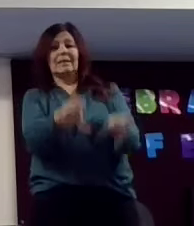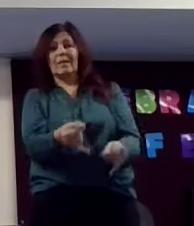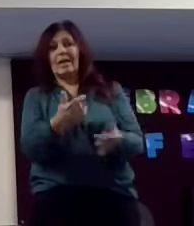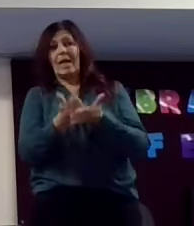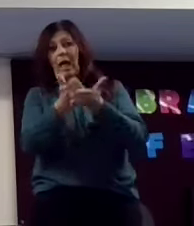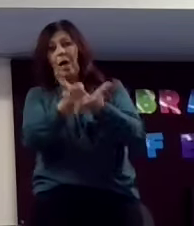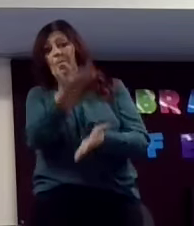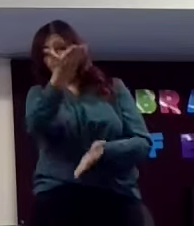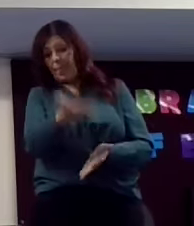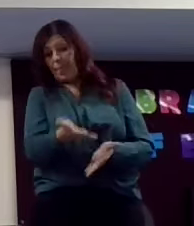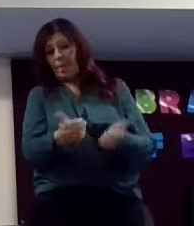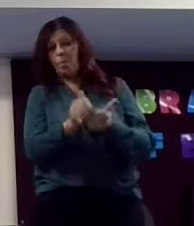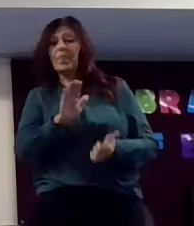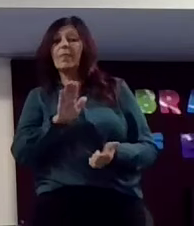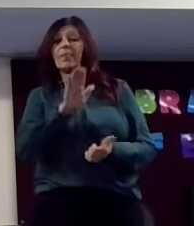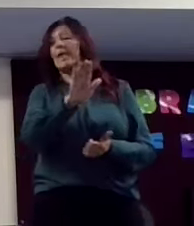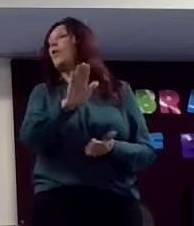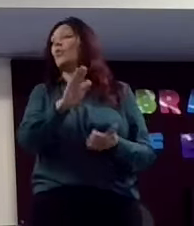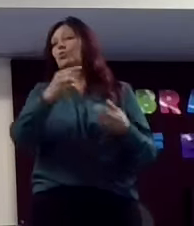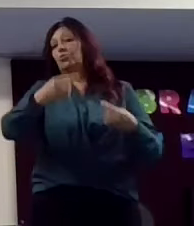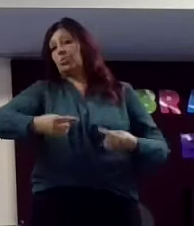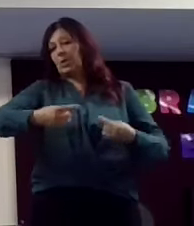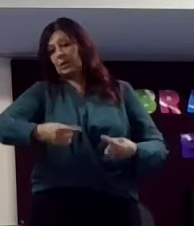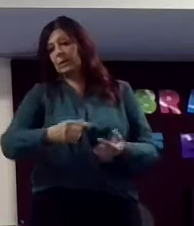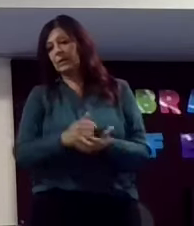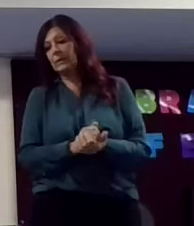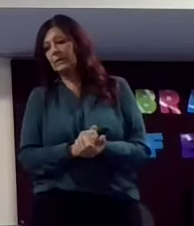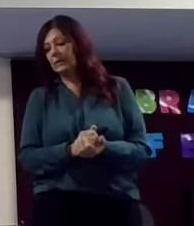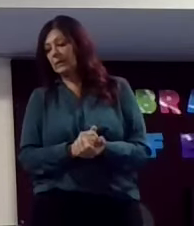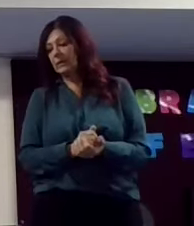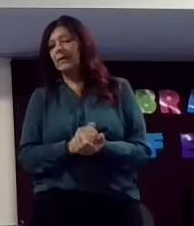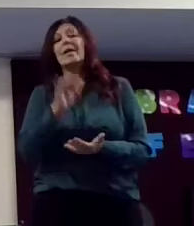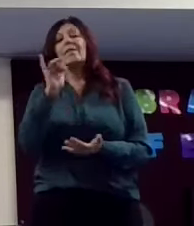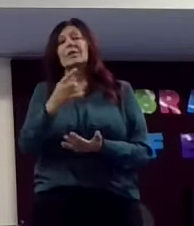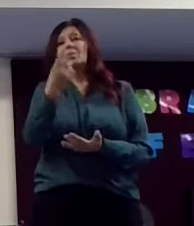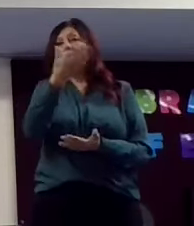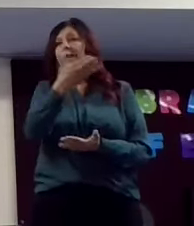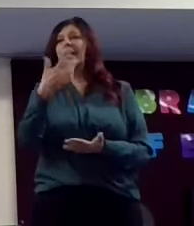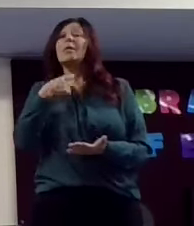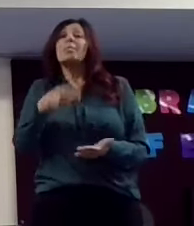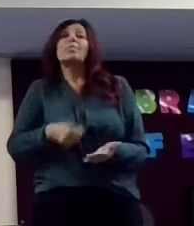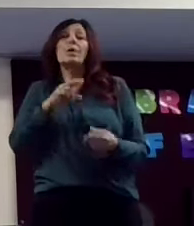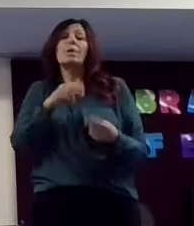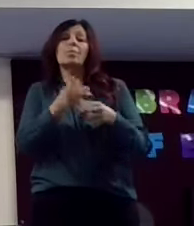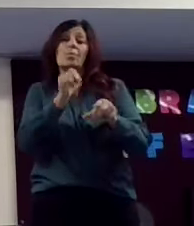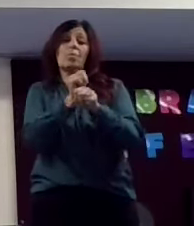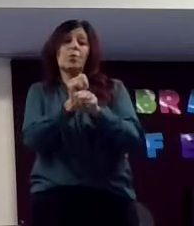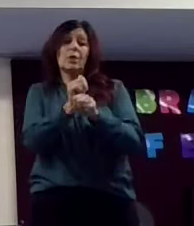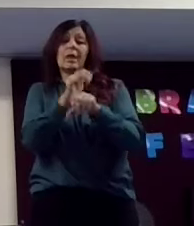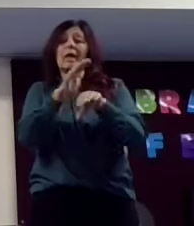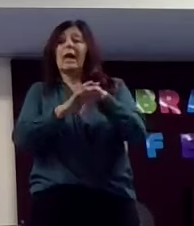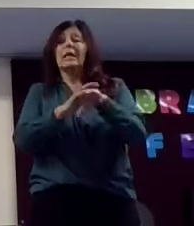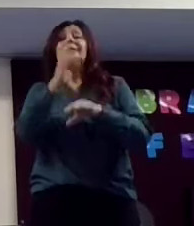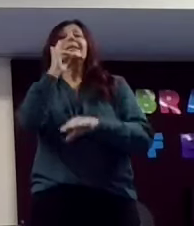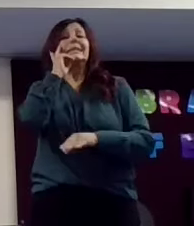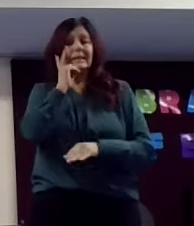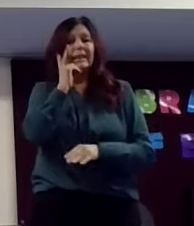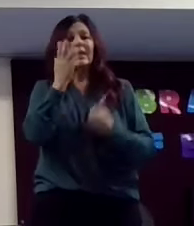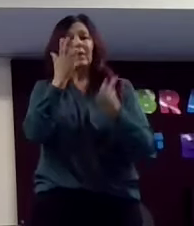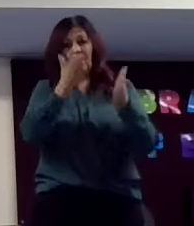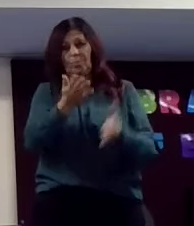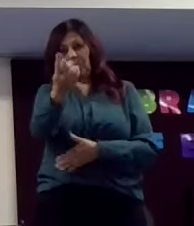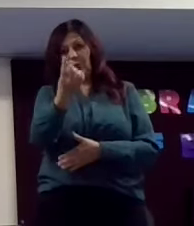help them with their particular struggles. And that's one thing I pride myself in, is working on seeing the person in